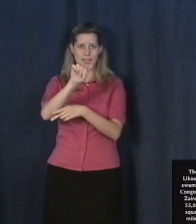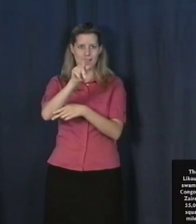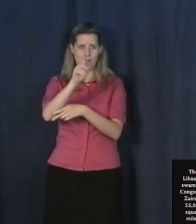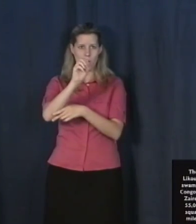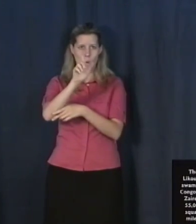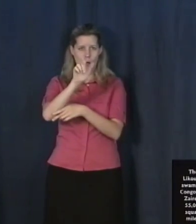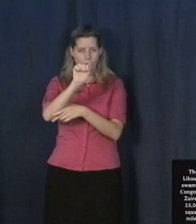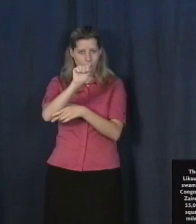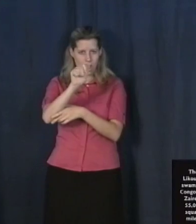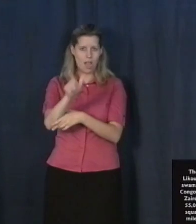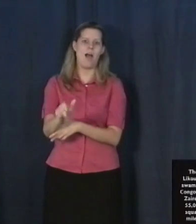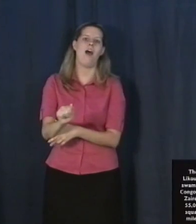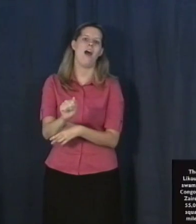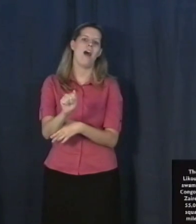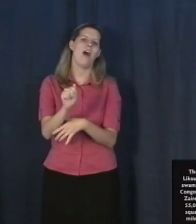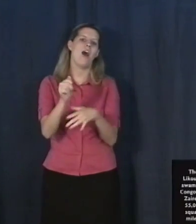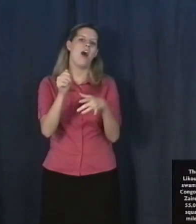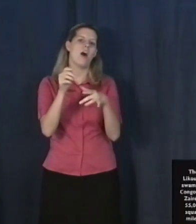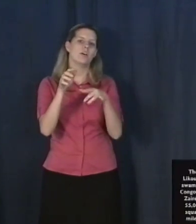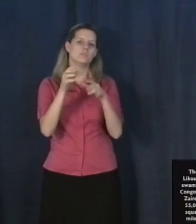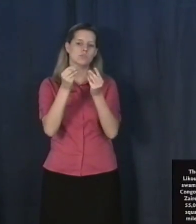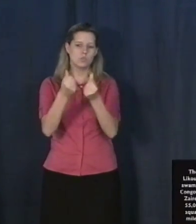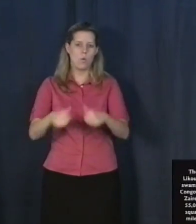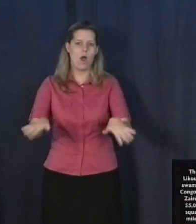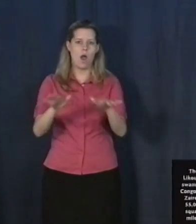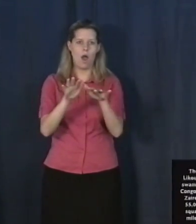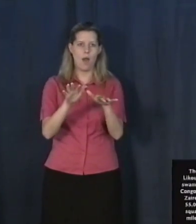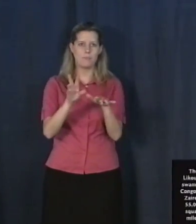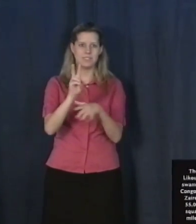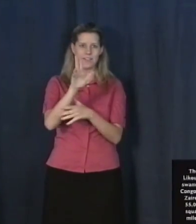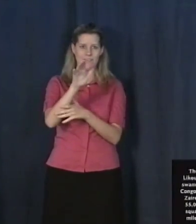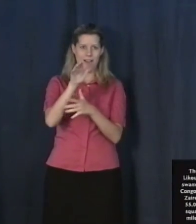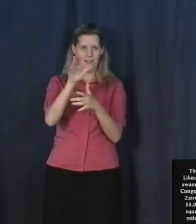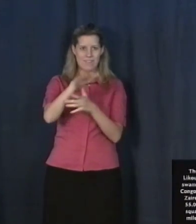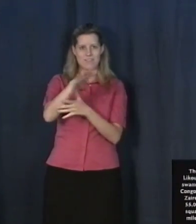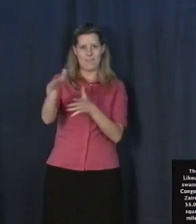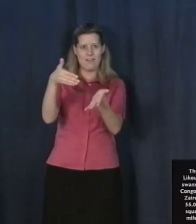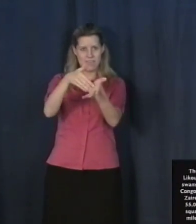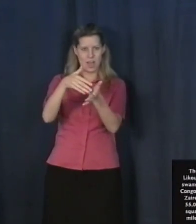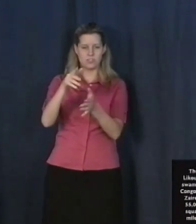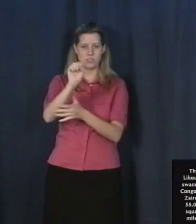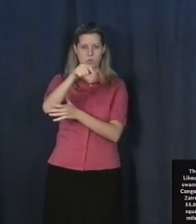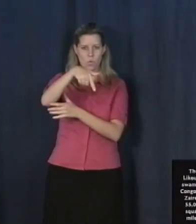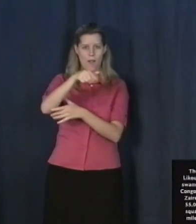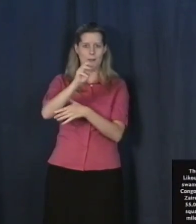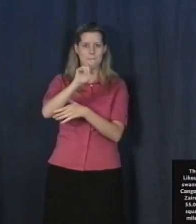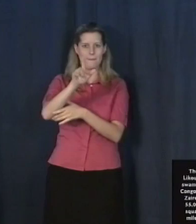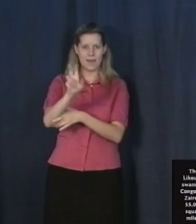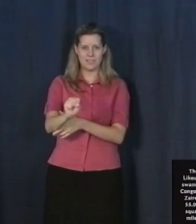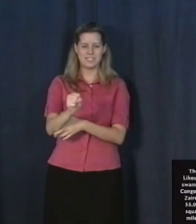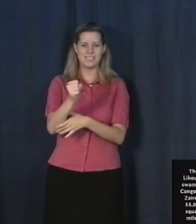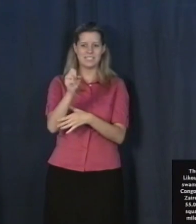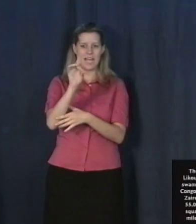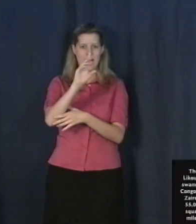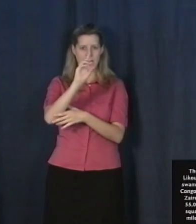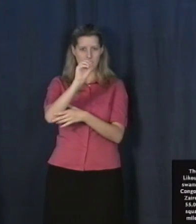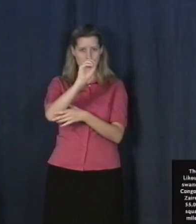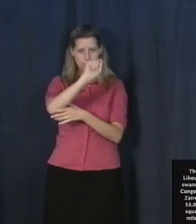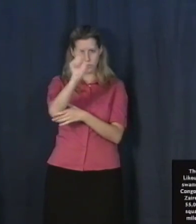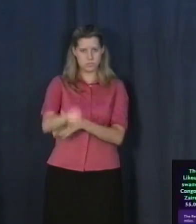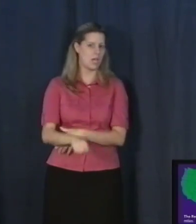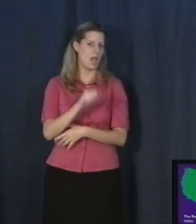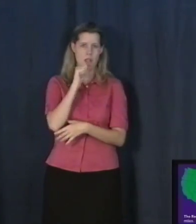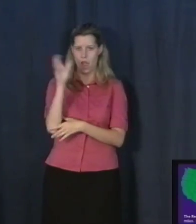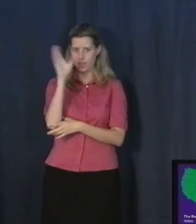Swamp. 55,000 square miles. It is 80% unexplored. That swamp is bigger than any one of those